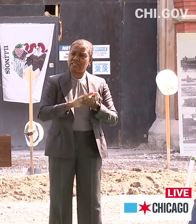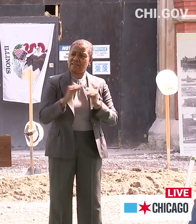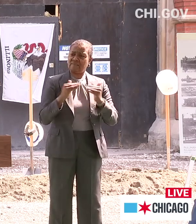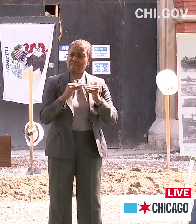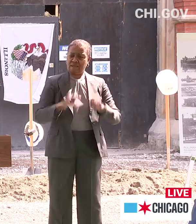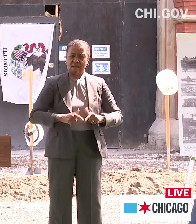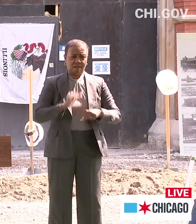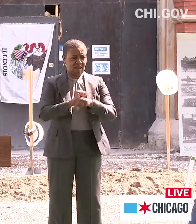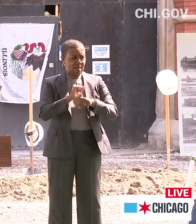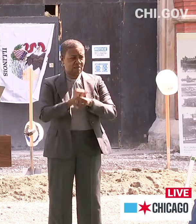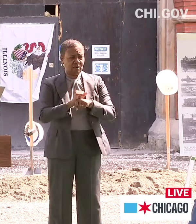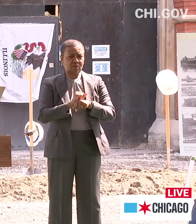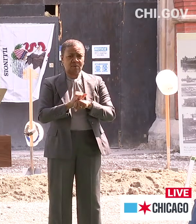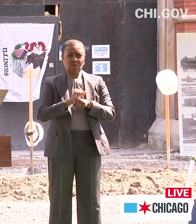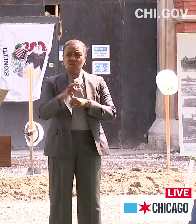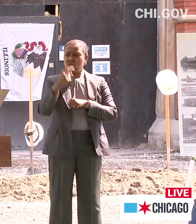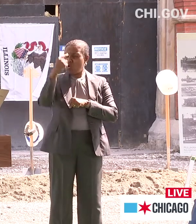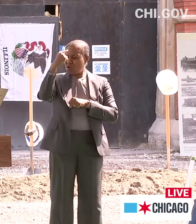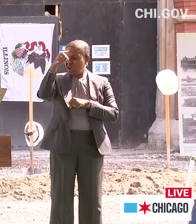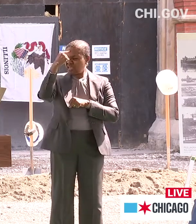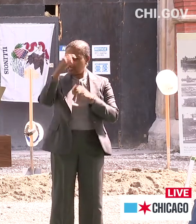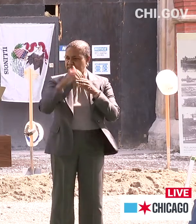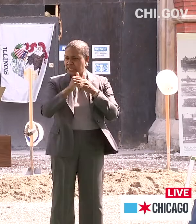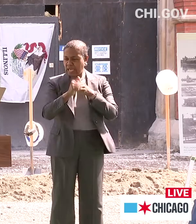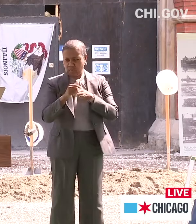Let your conscience be your guide.